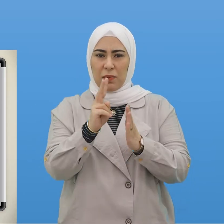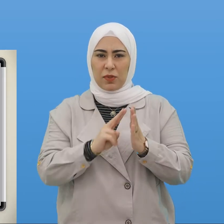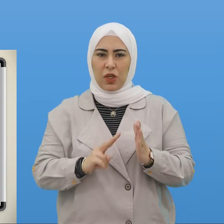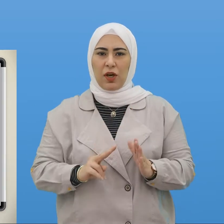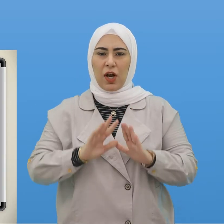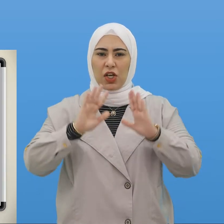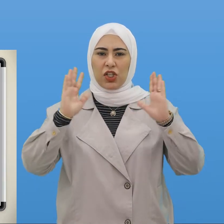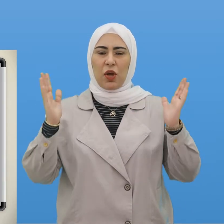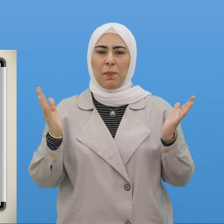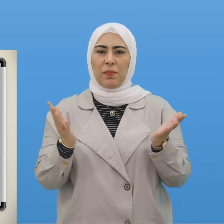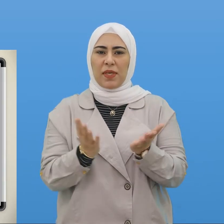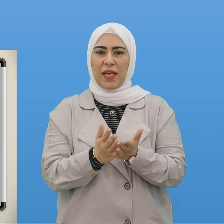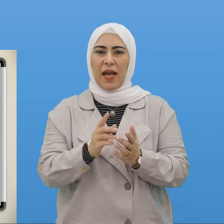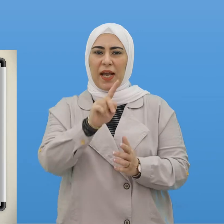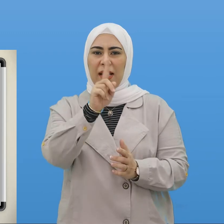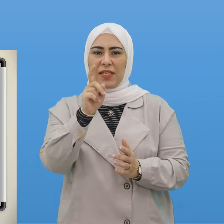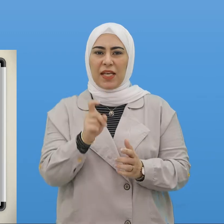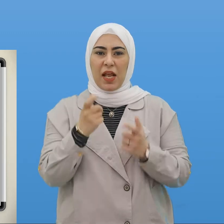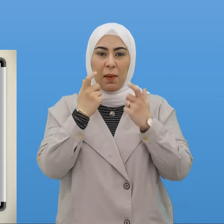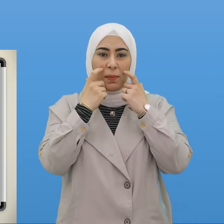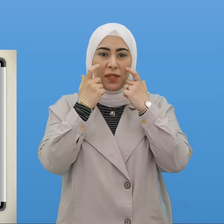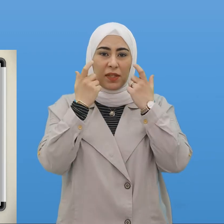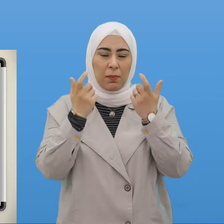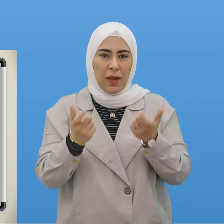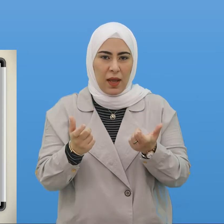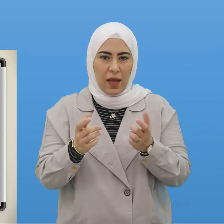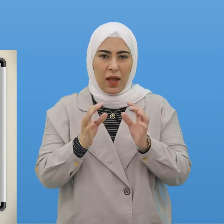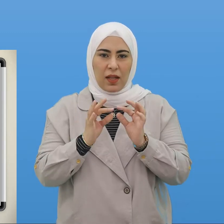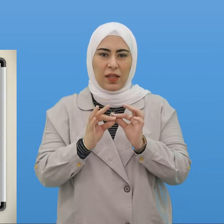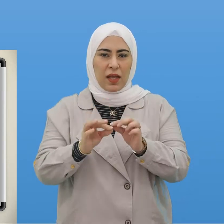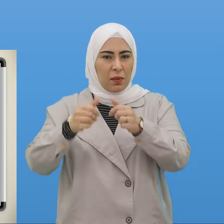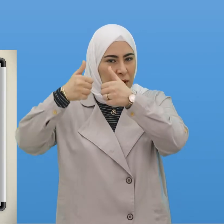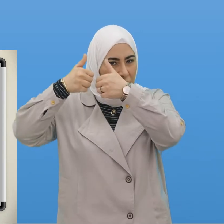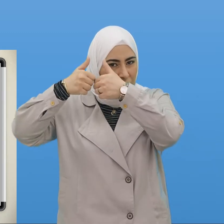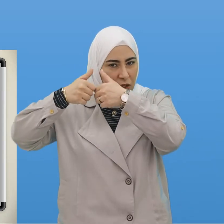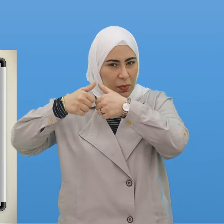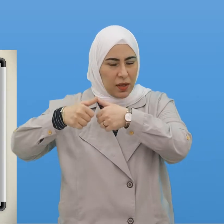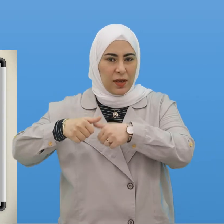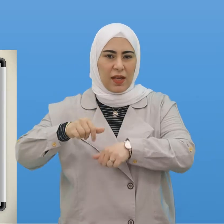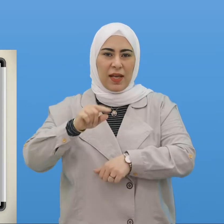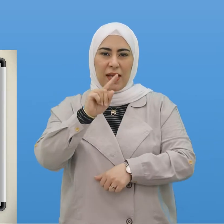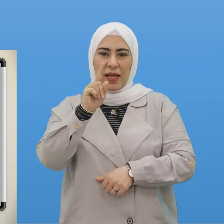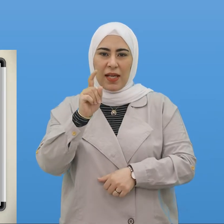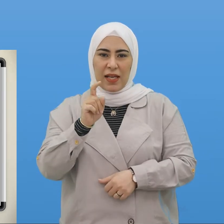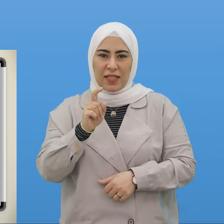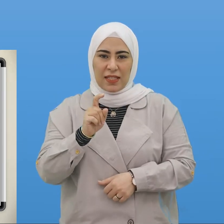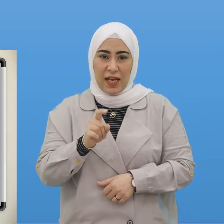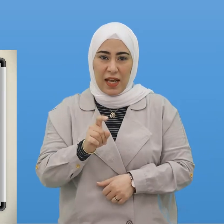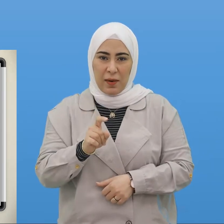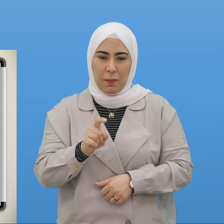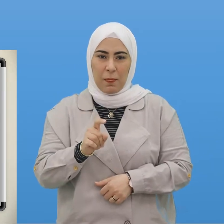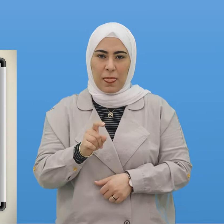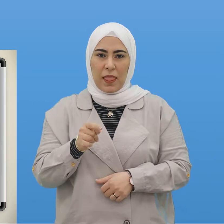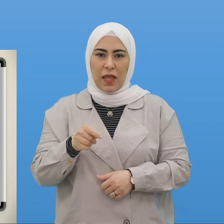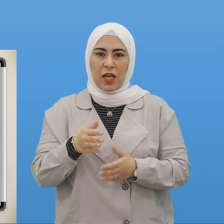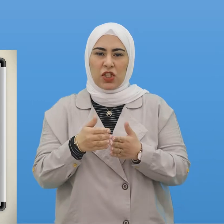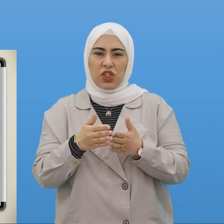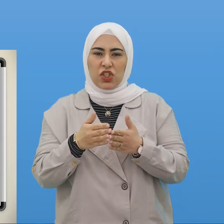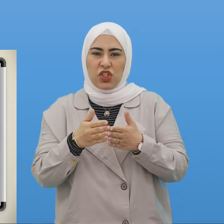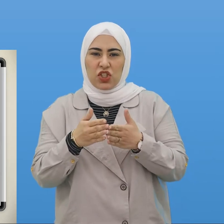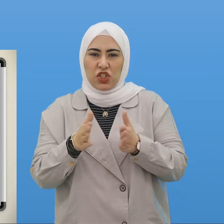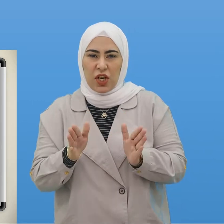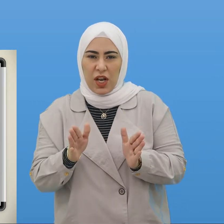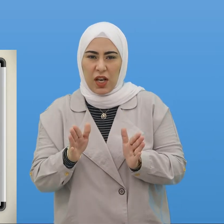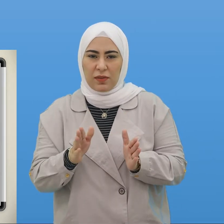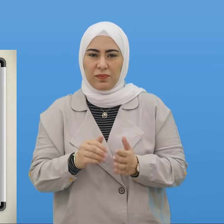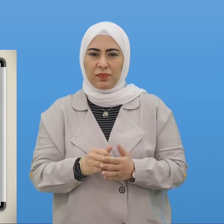questions carefully, and always remember, the questions are of general nature, so you can use your own background information